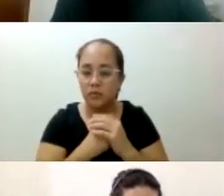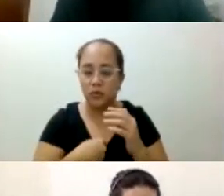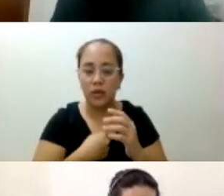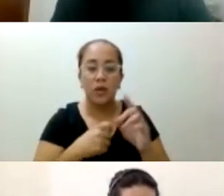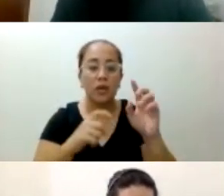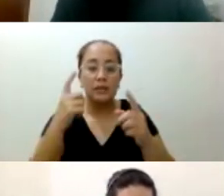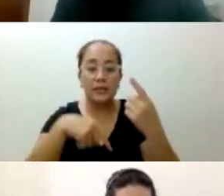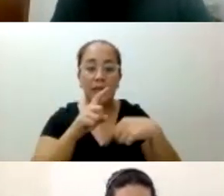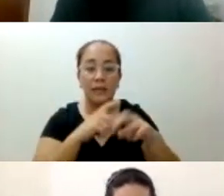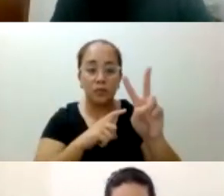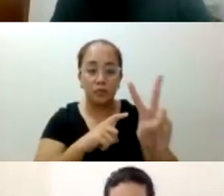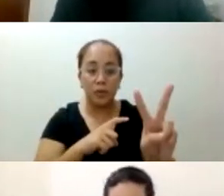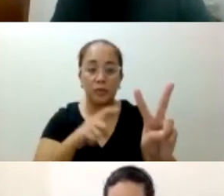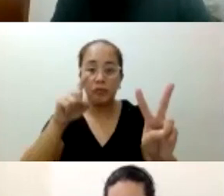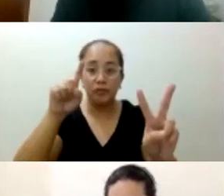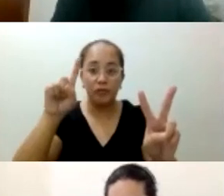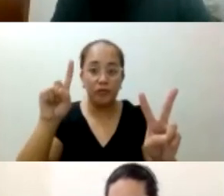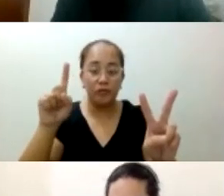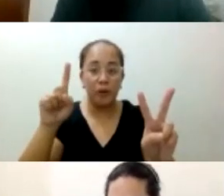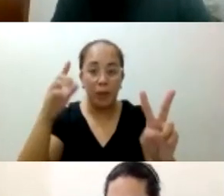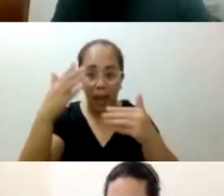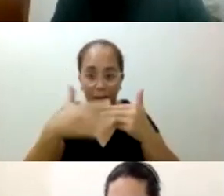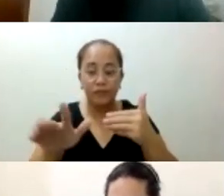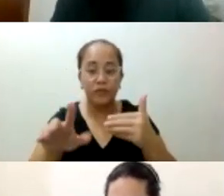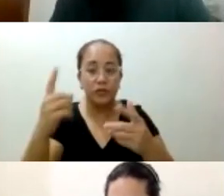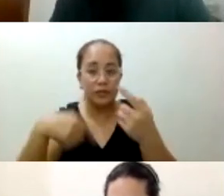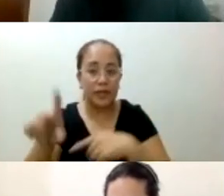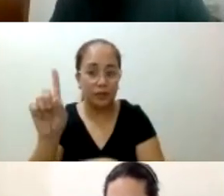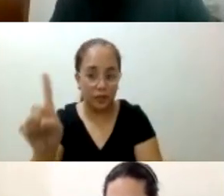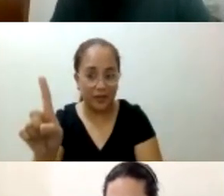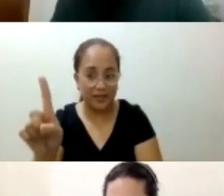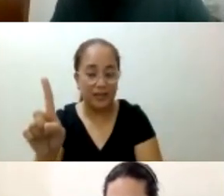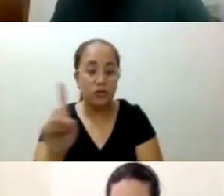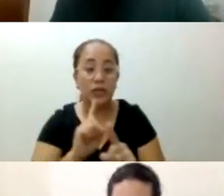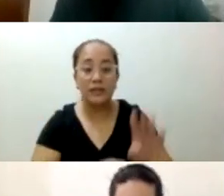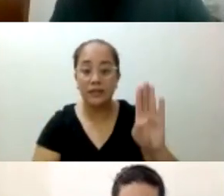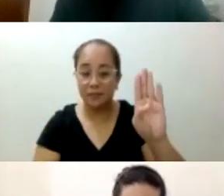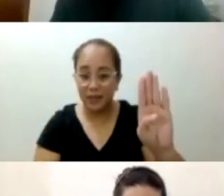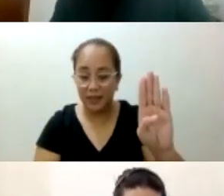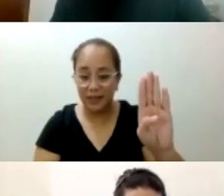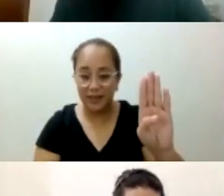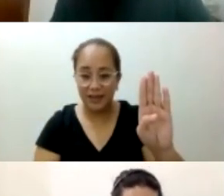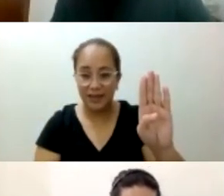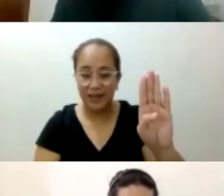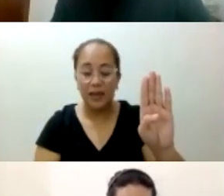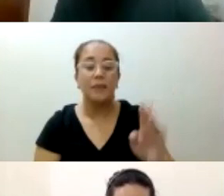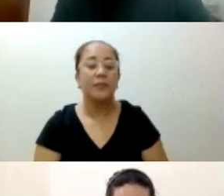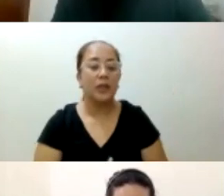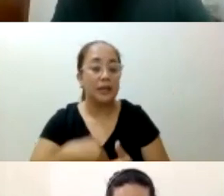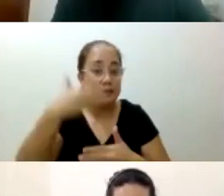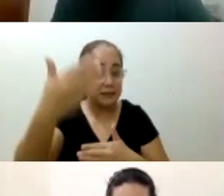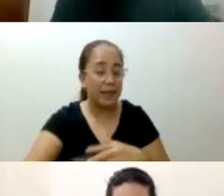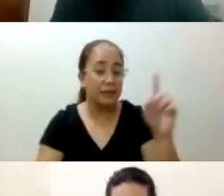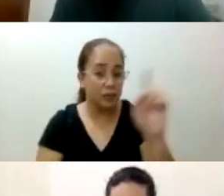1. Sign 2 should occur after sign 1, B. So then the next question would